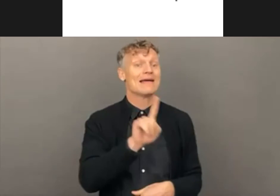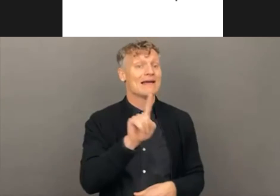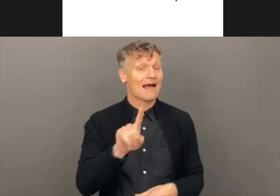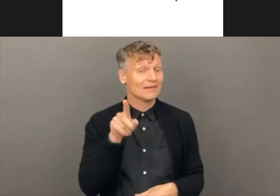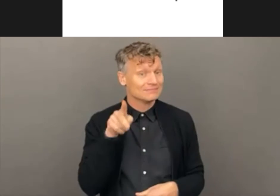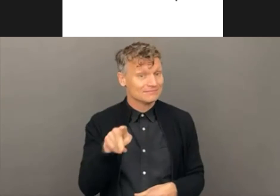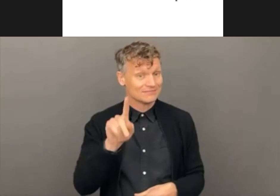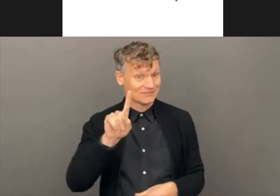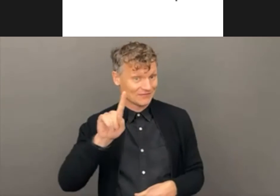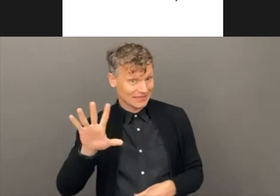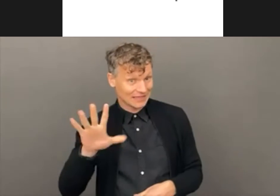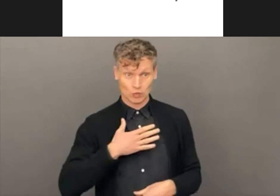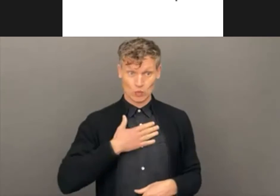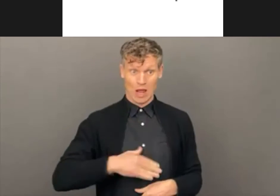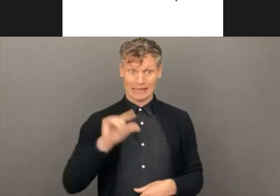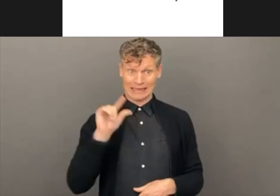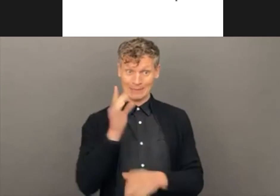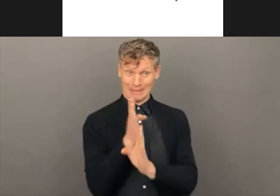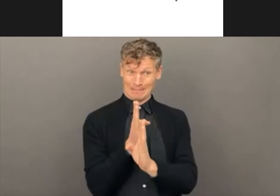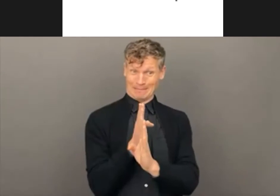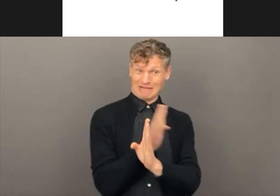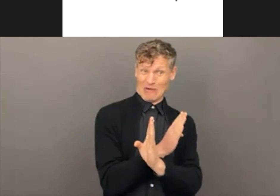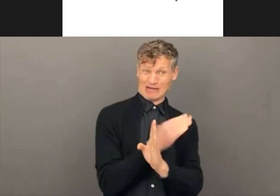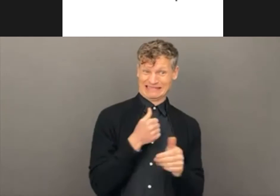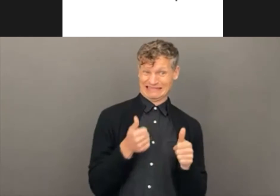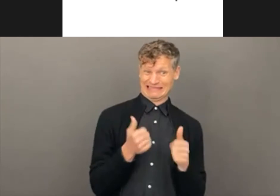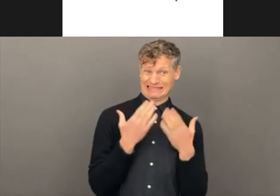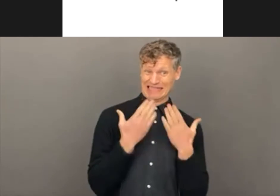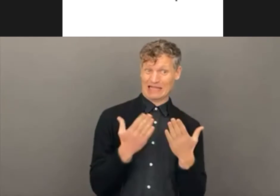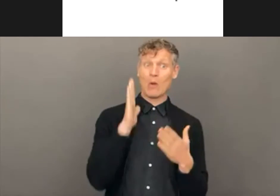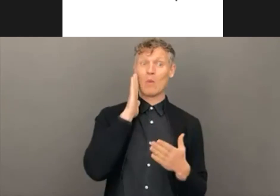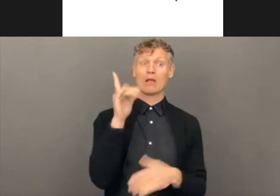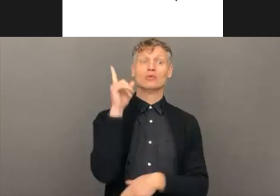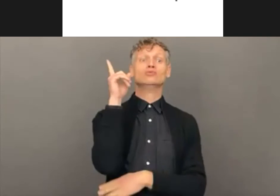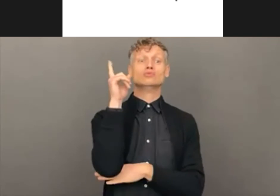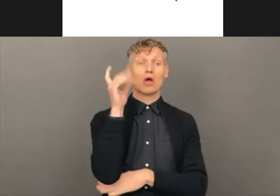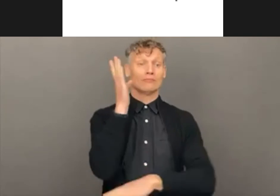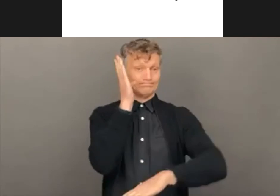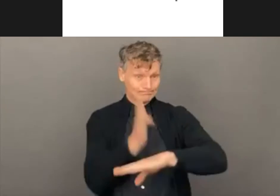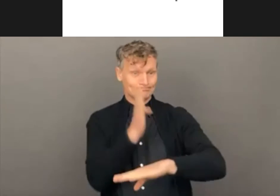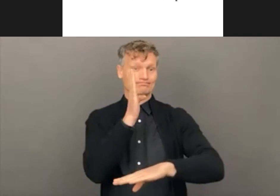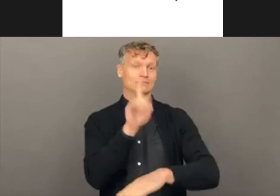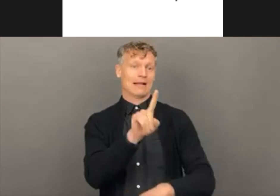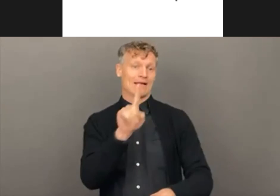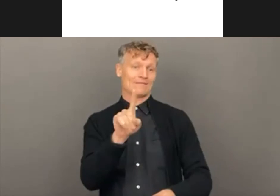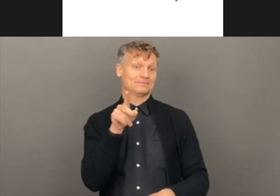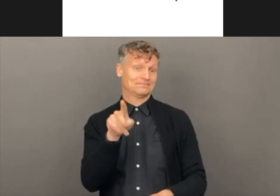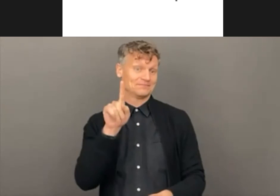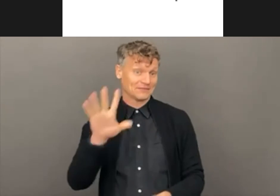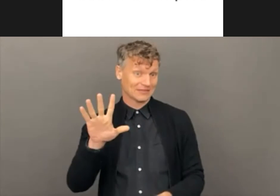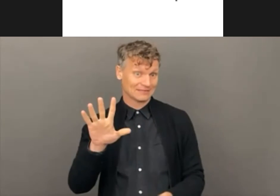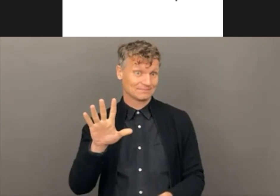So if you want to join a little early, that would be best, because we will start on the button at 11:15. So you should have the